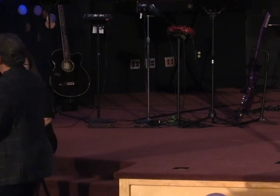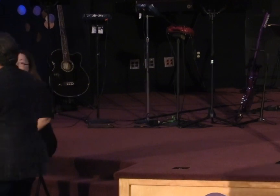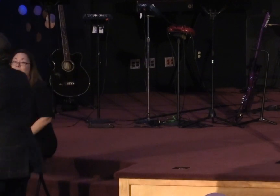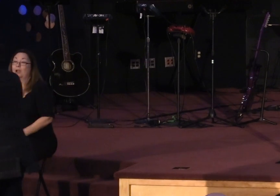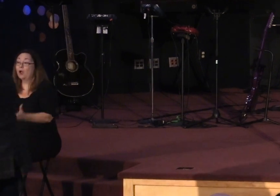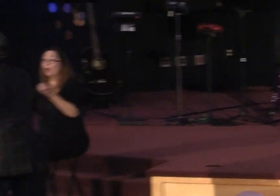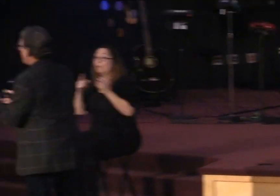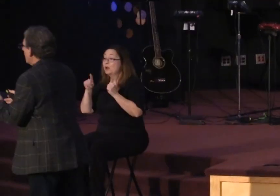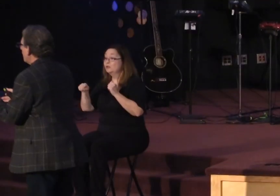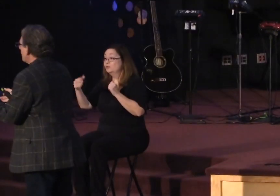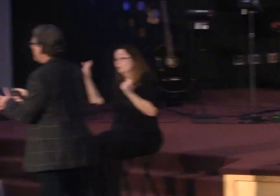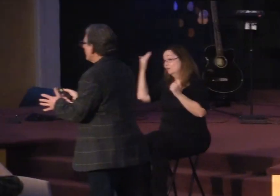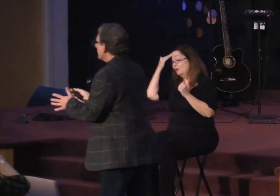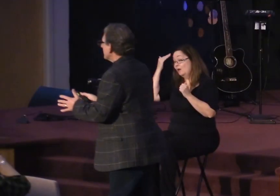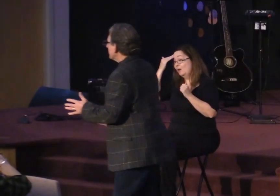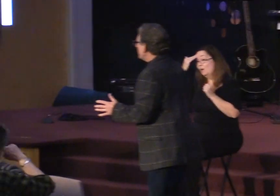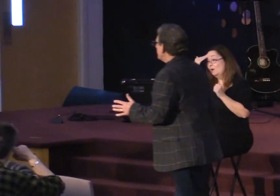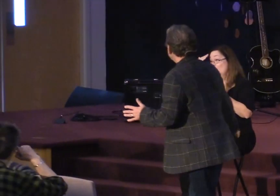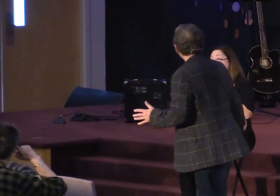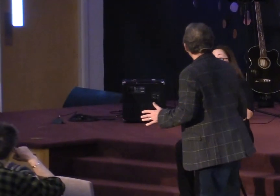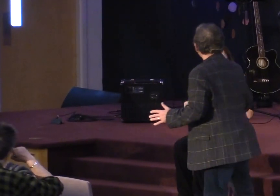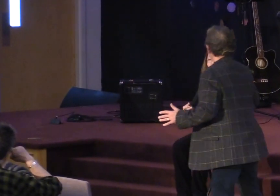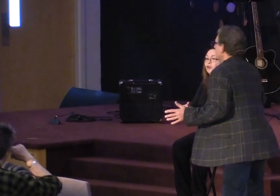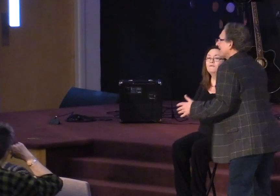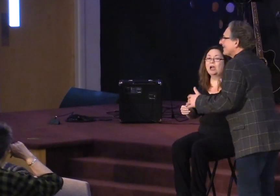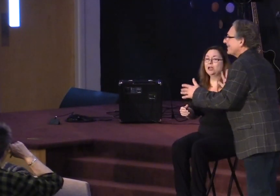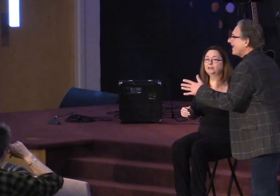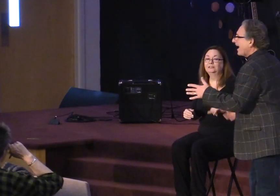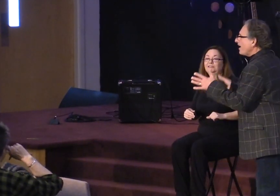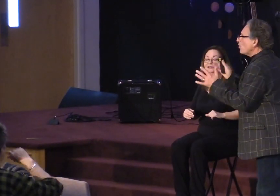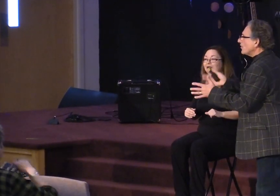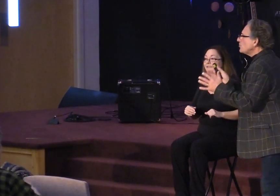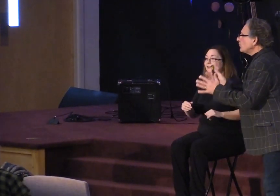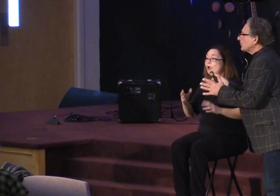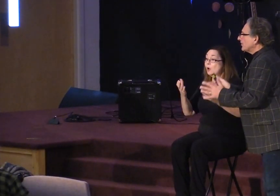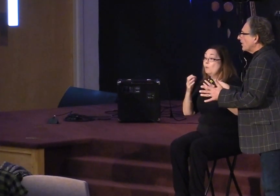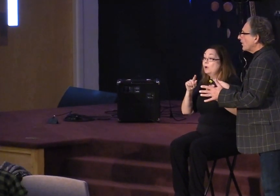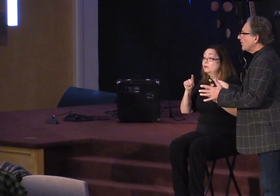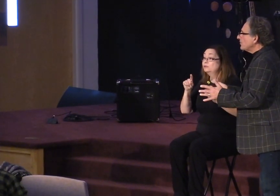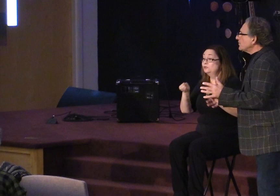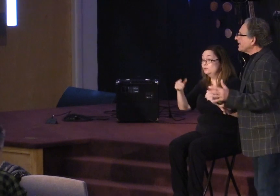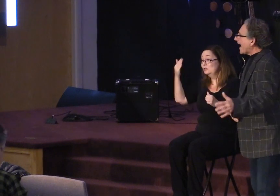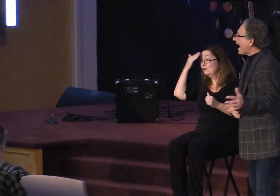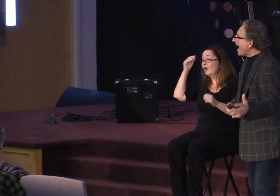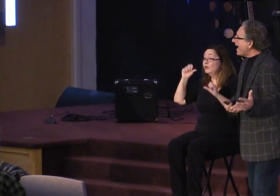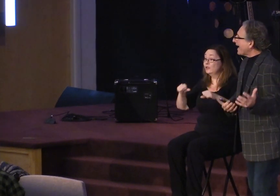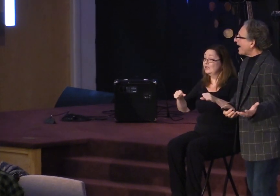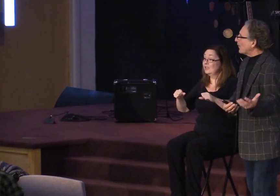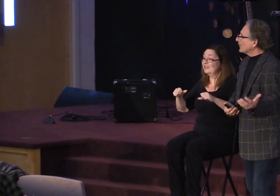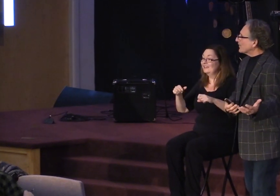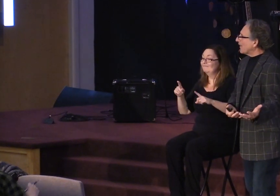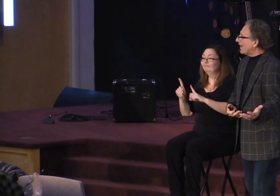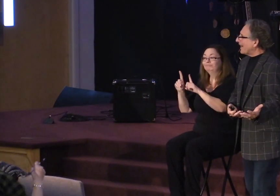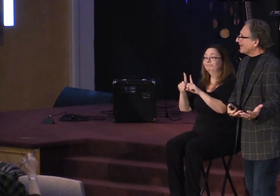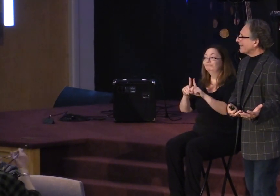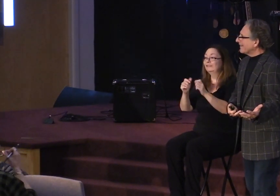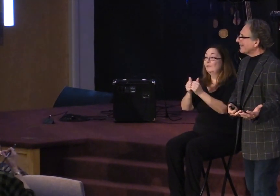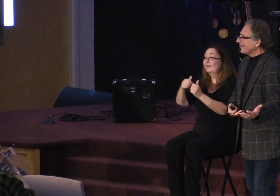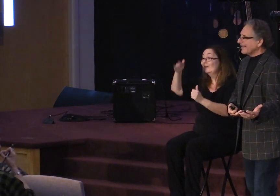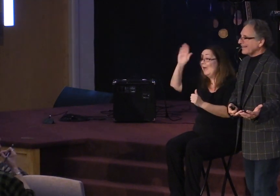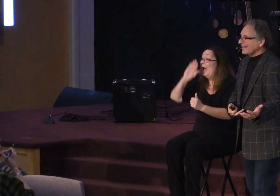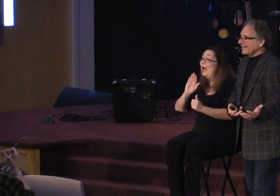I want you to know, didn't mean to walk in front of you. I want you to know you can hang out with